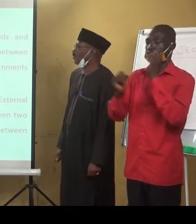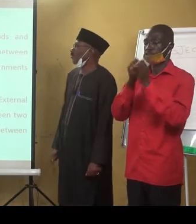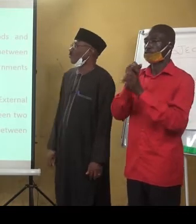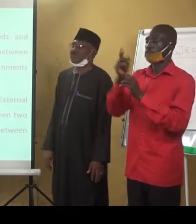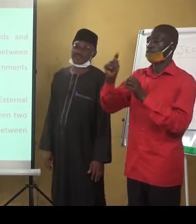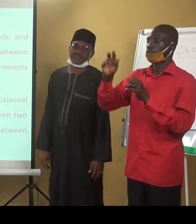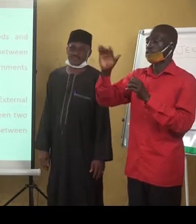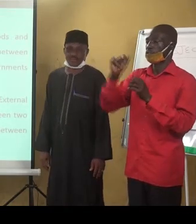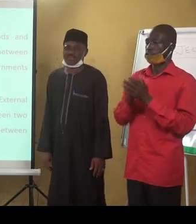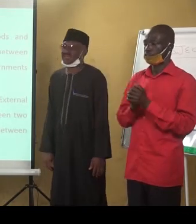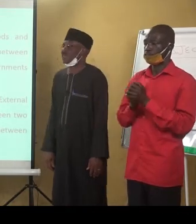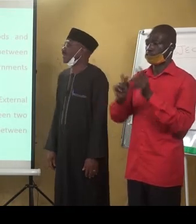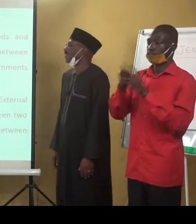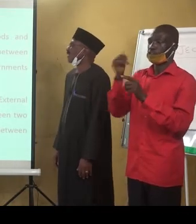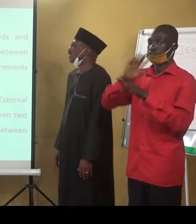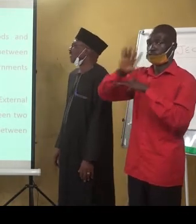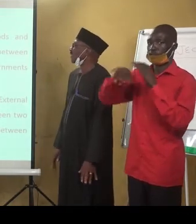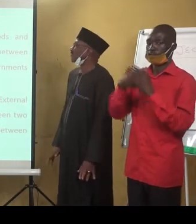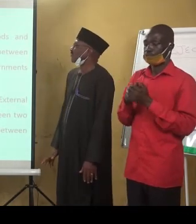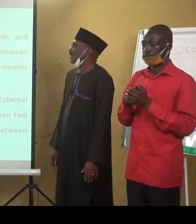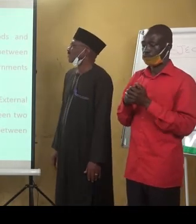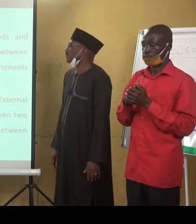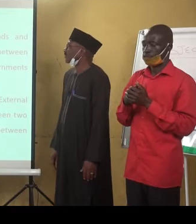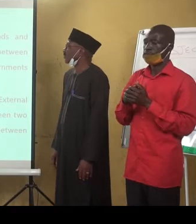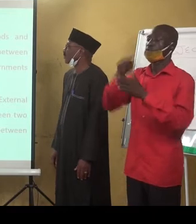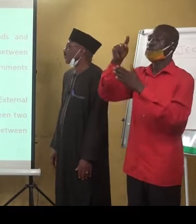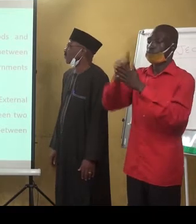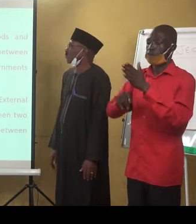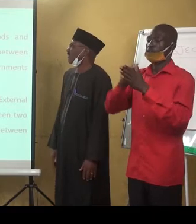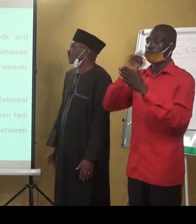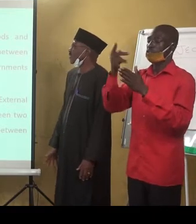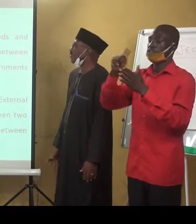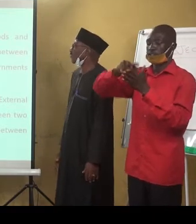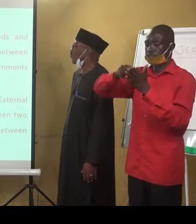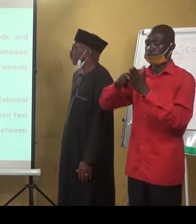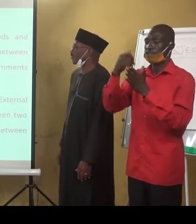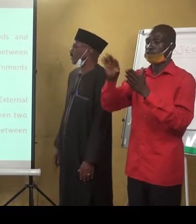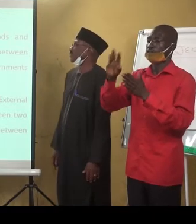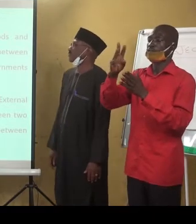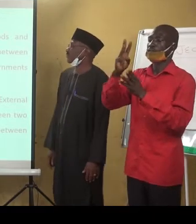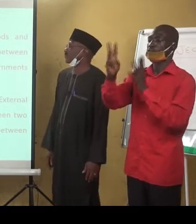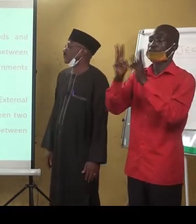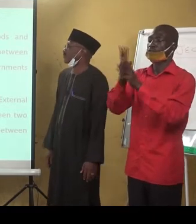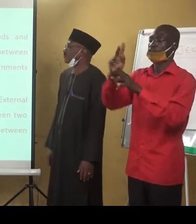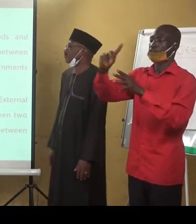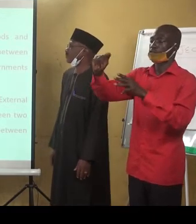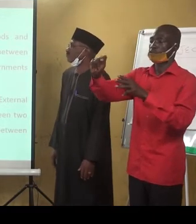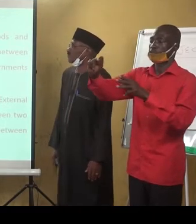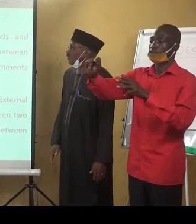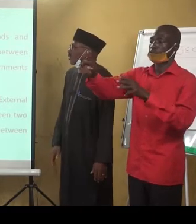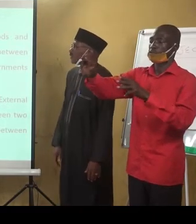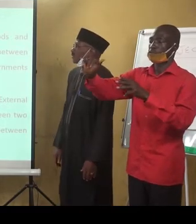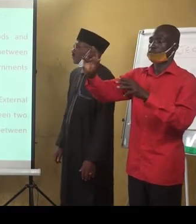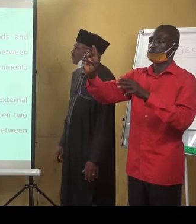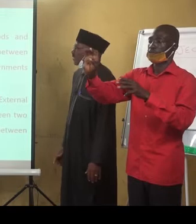First of all, students, let's define the meaning of world trade.